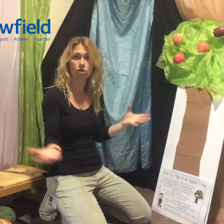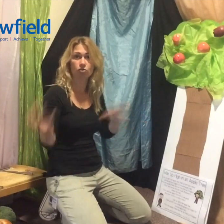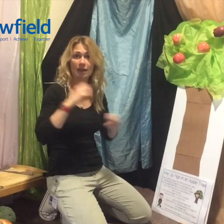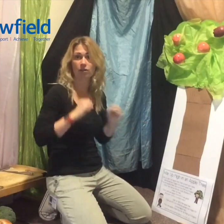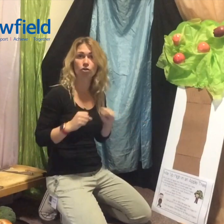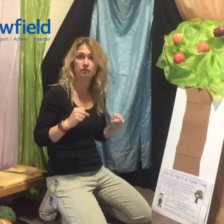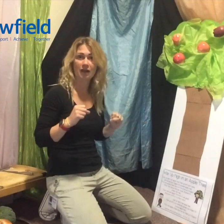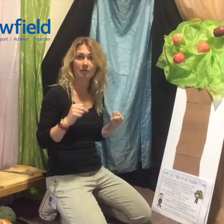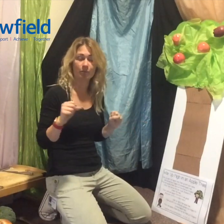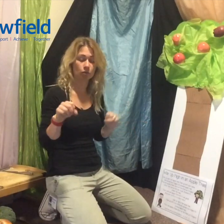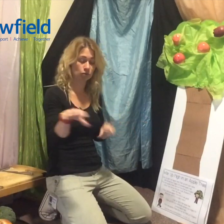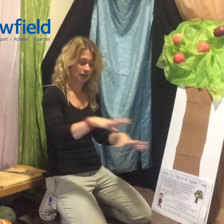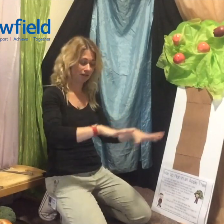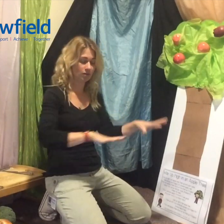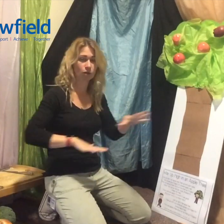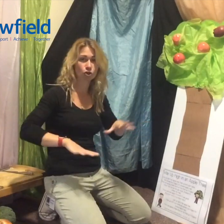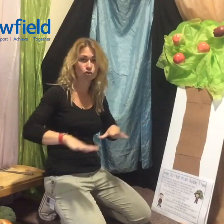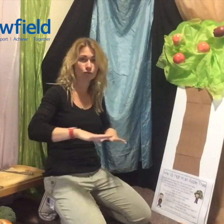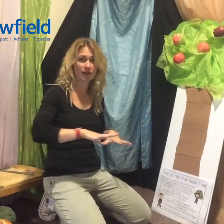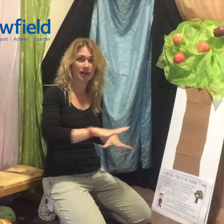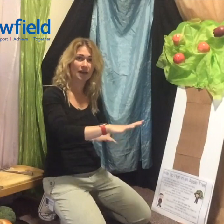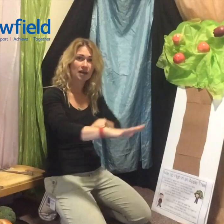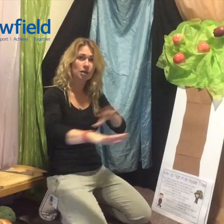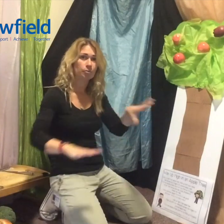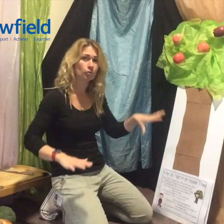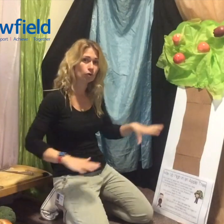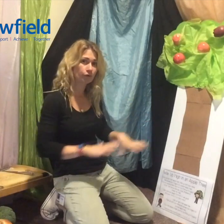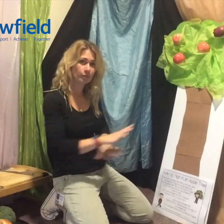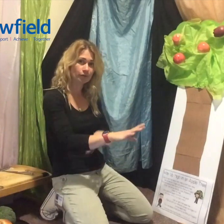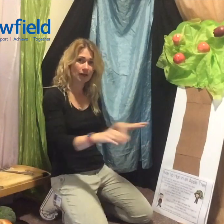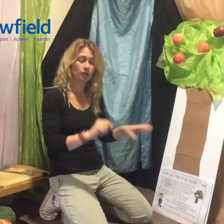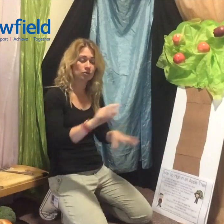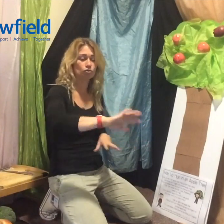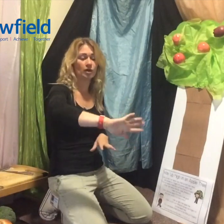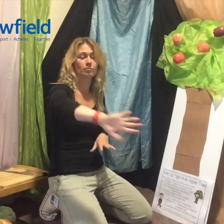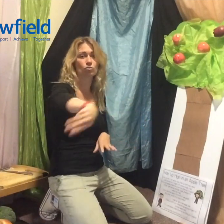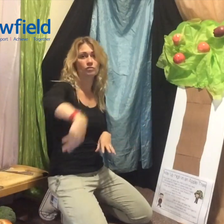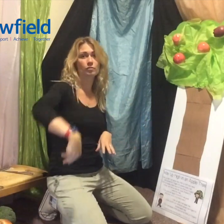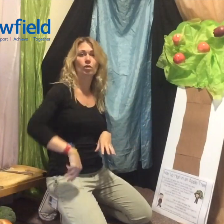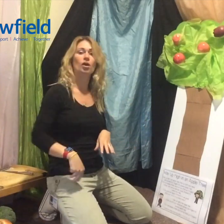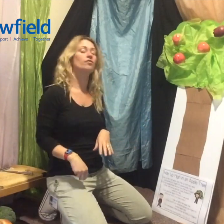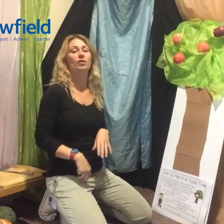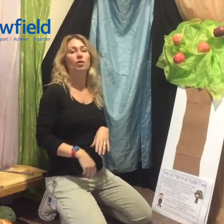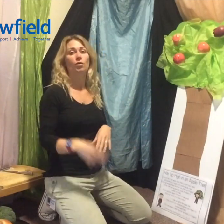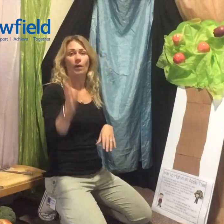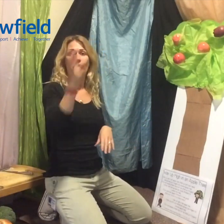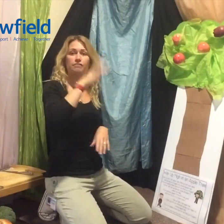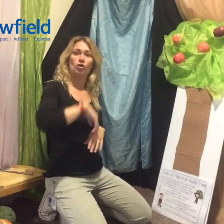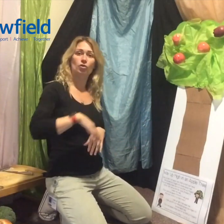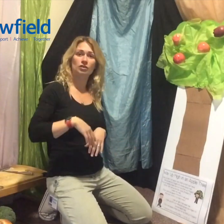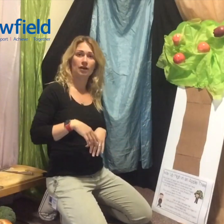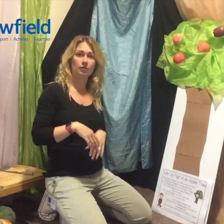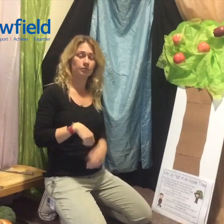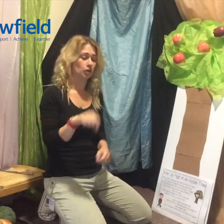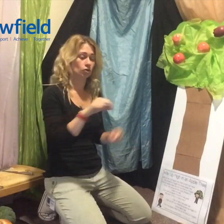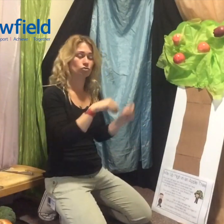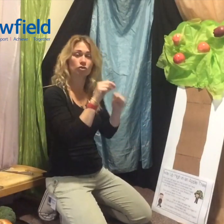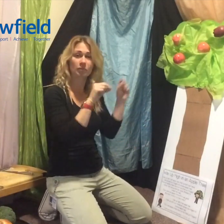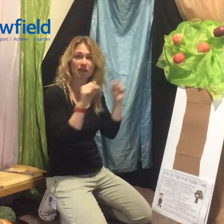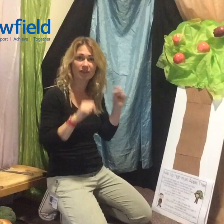could get those 5 apples and have them on your tray, move them around and try moving one off when they fall down. You could draw some little